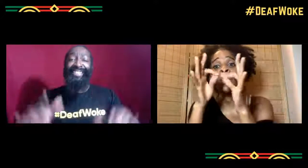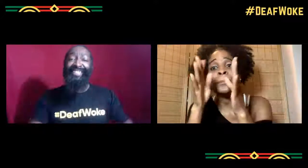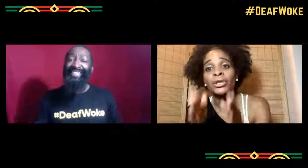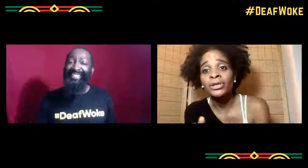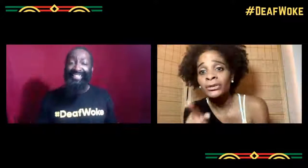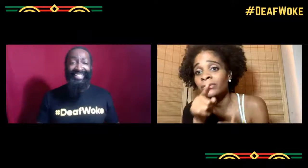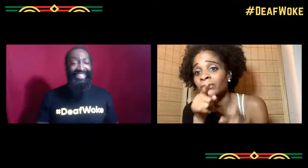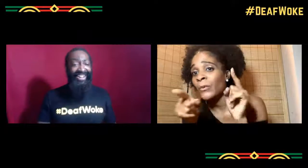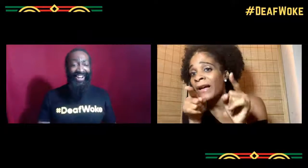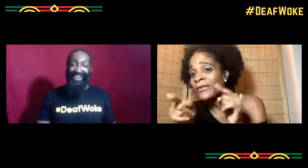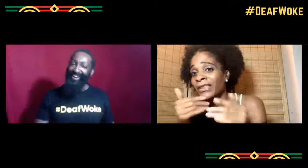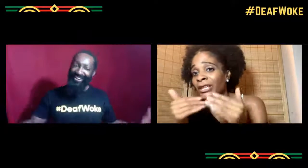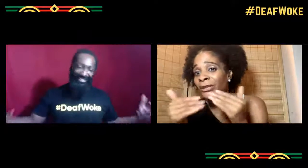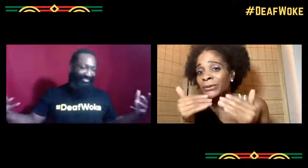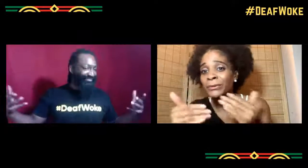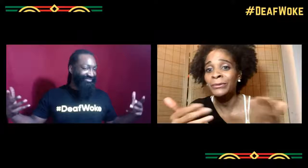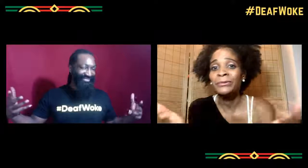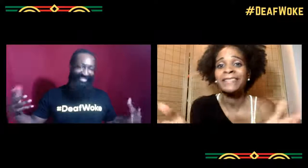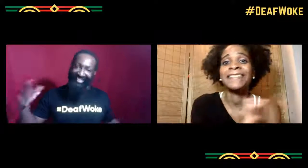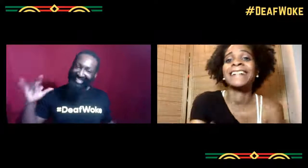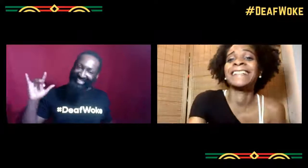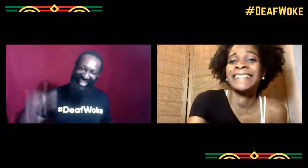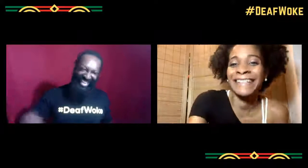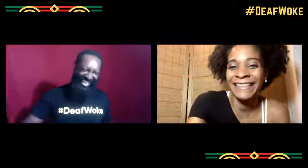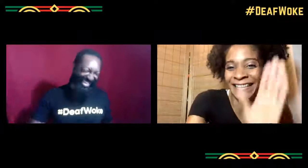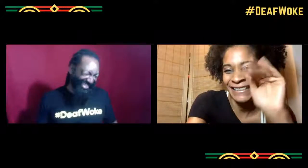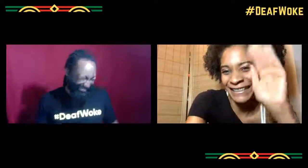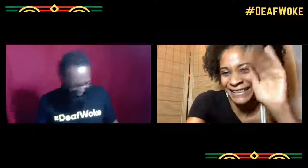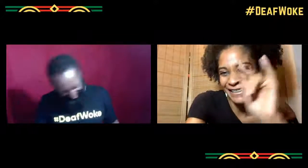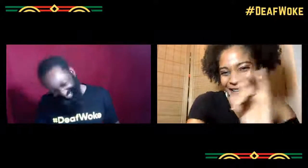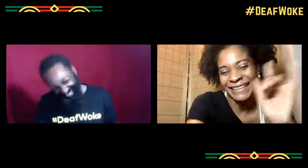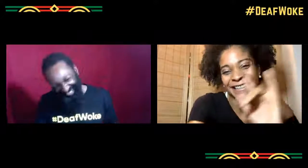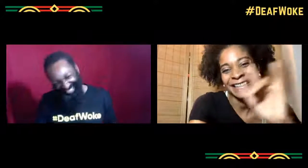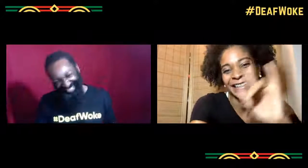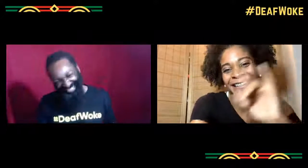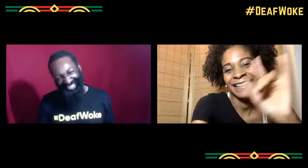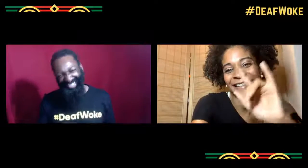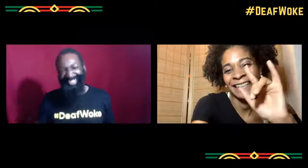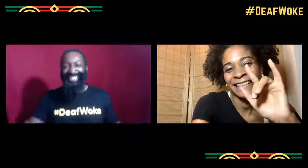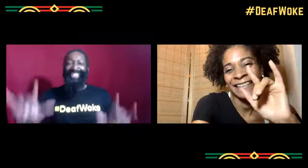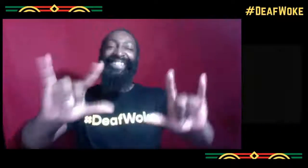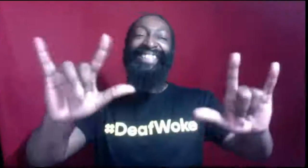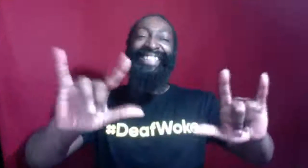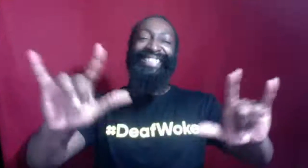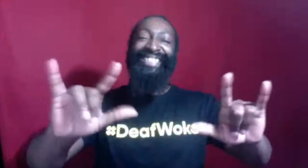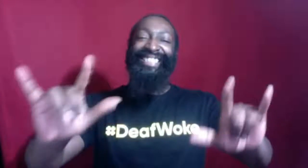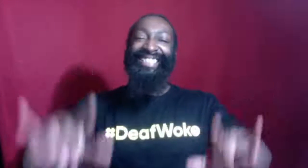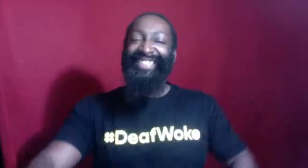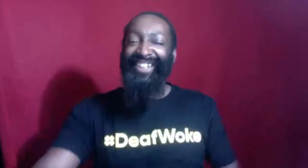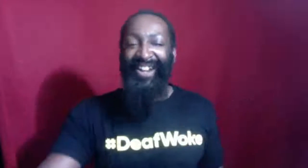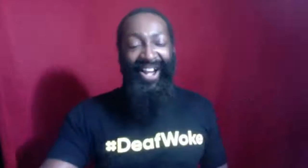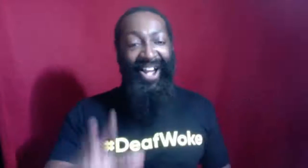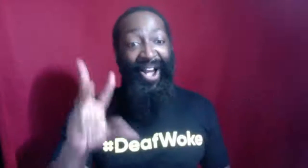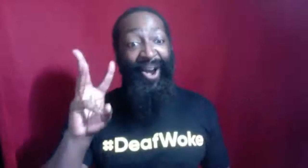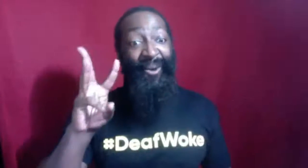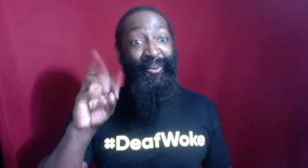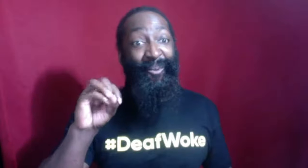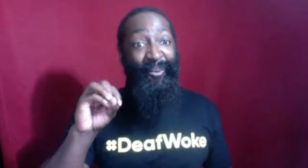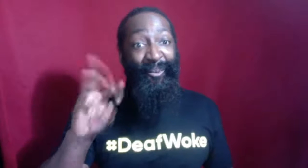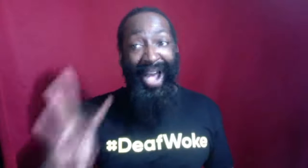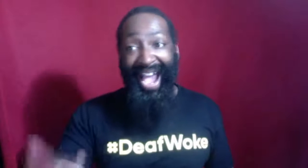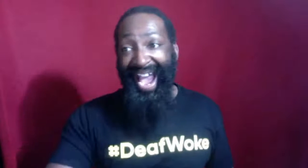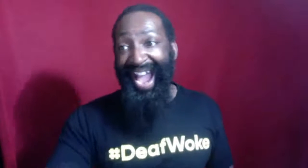turn your camera off. Thank you so much, and thank you to the interpreters. Bye.